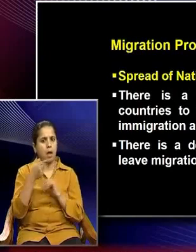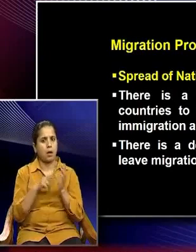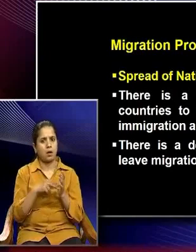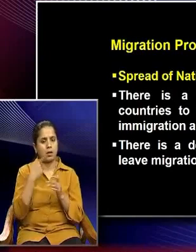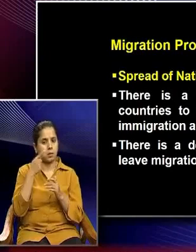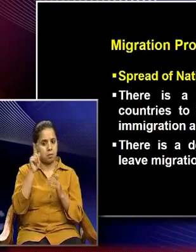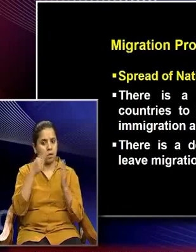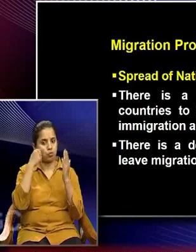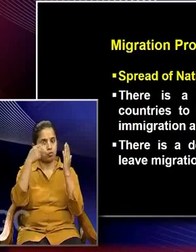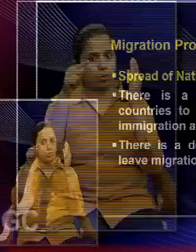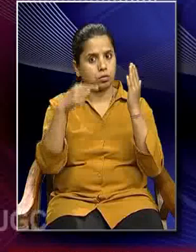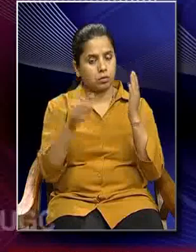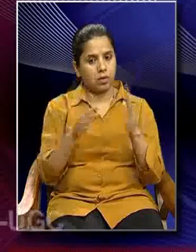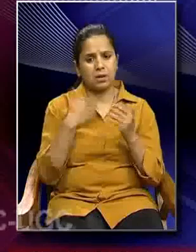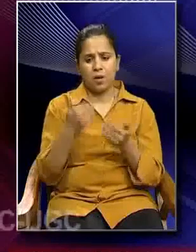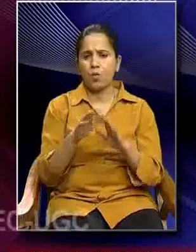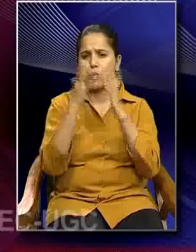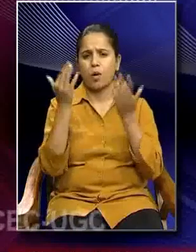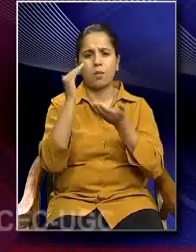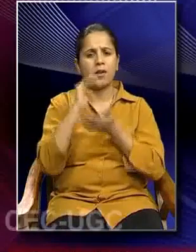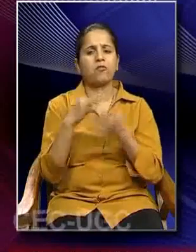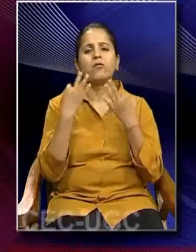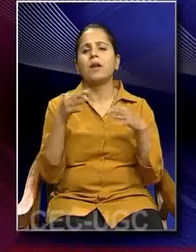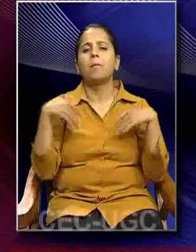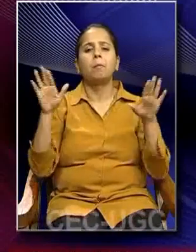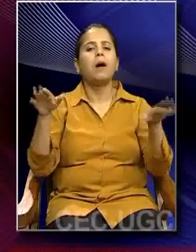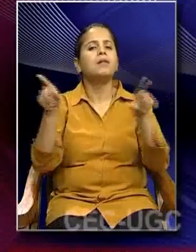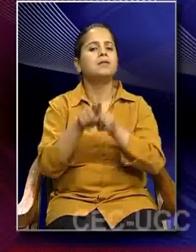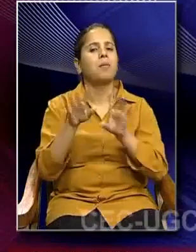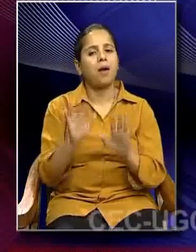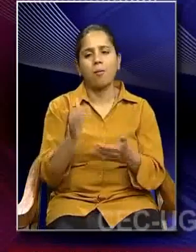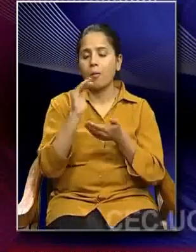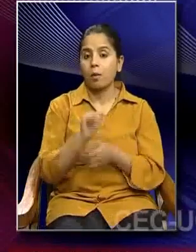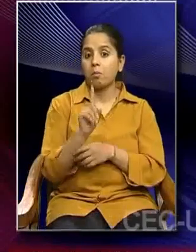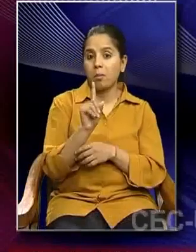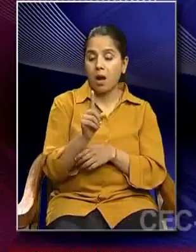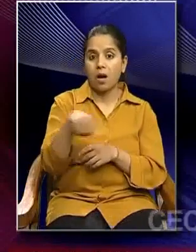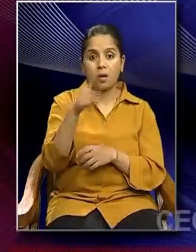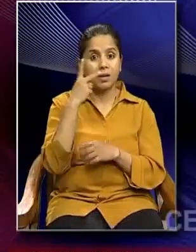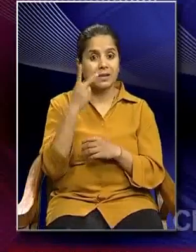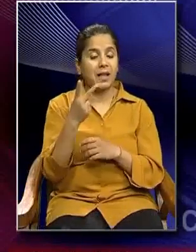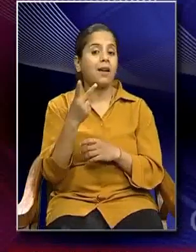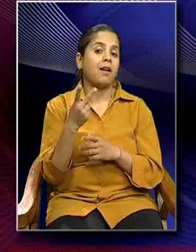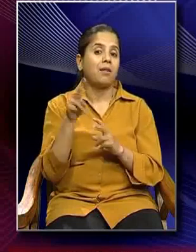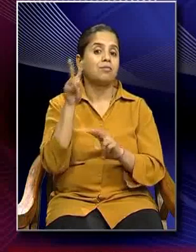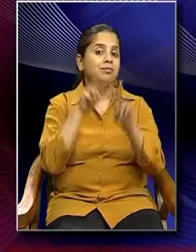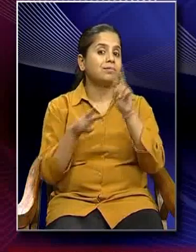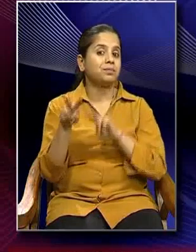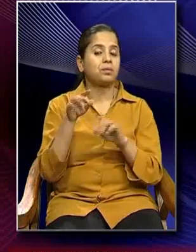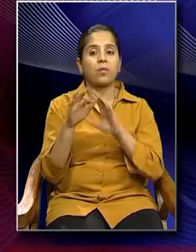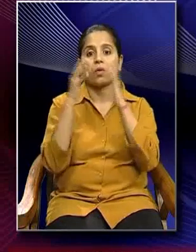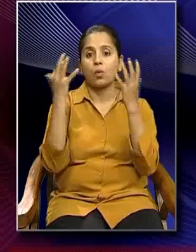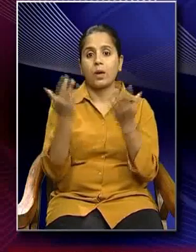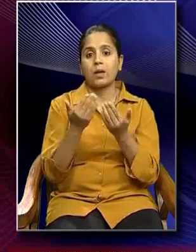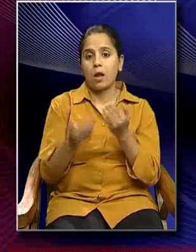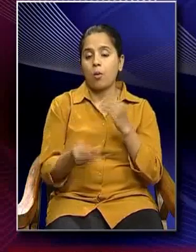unchecked. We are all born in this world as a free bird, but if you look at gradually with world